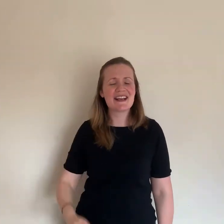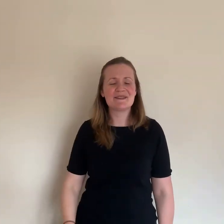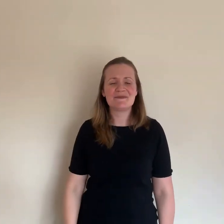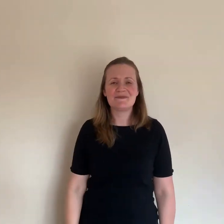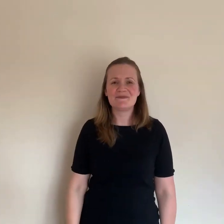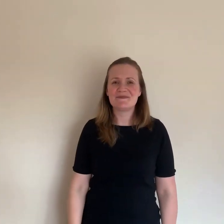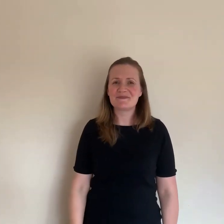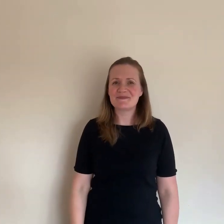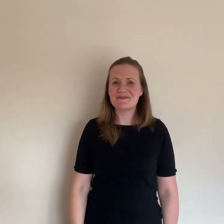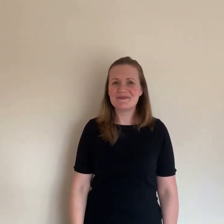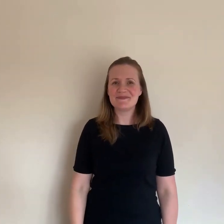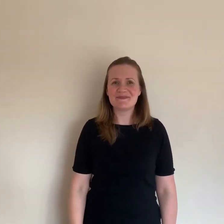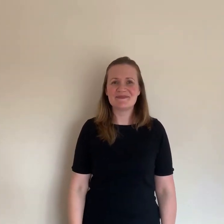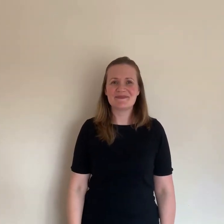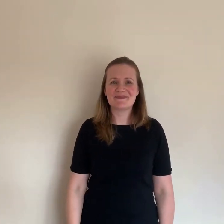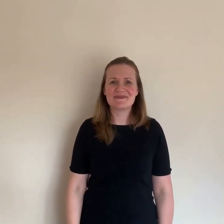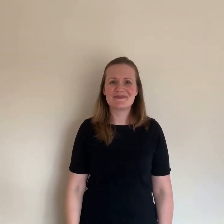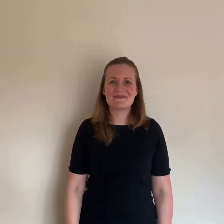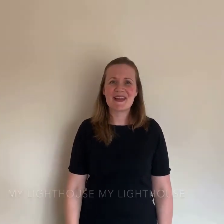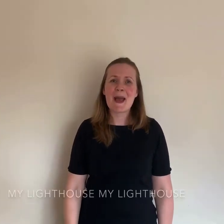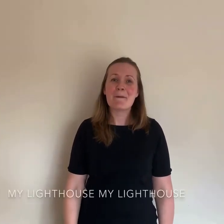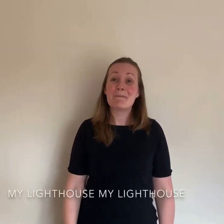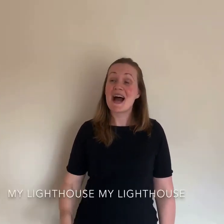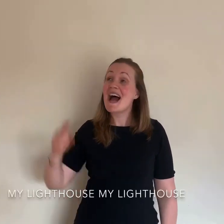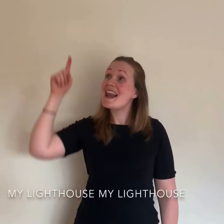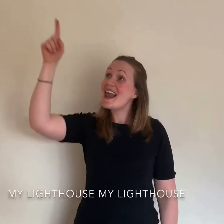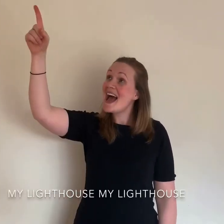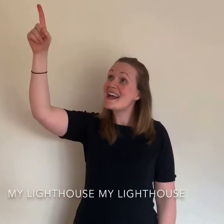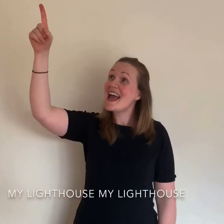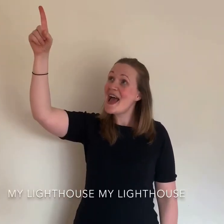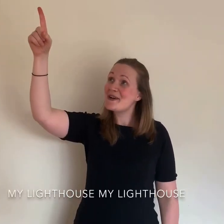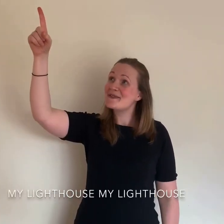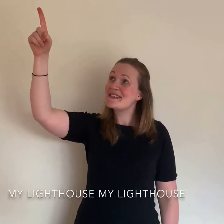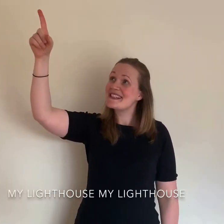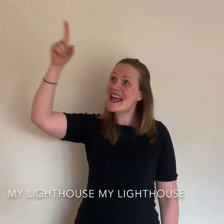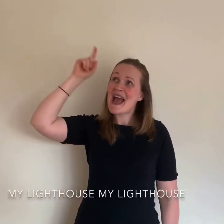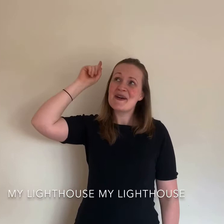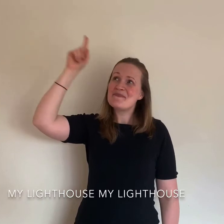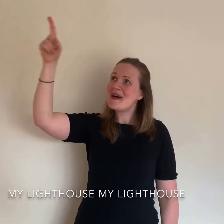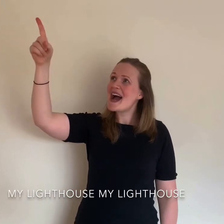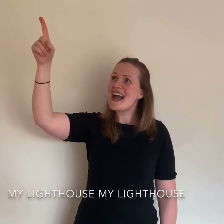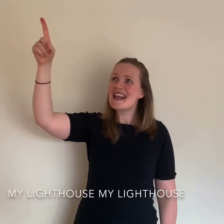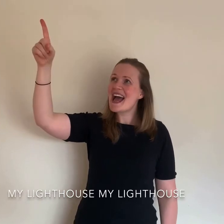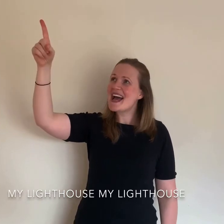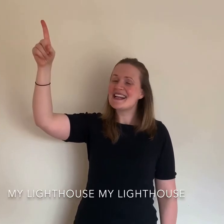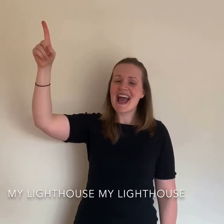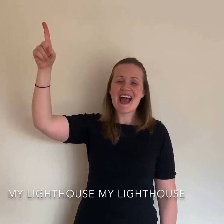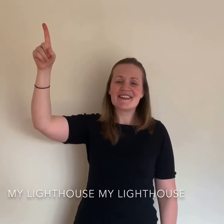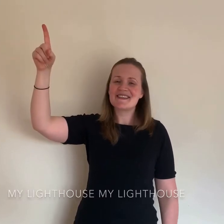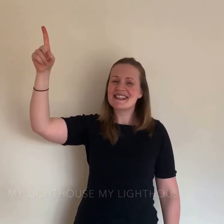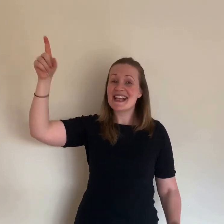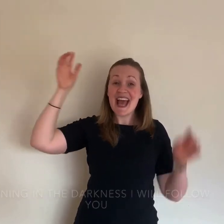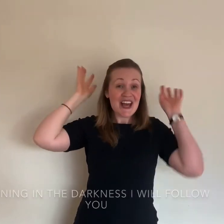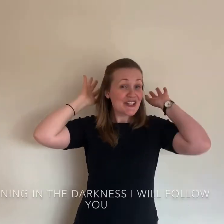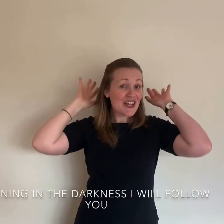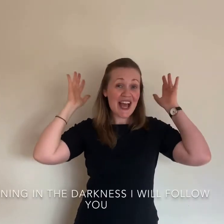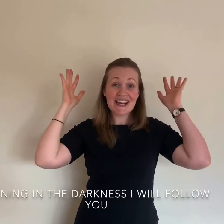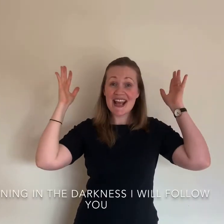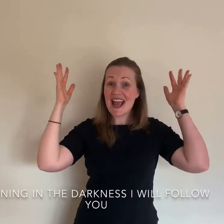Oh, you are my light, my lighthouse, my lighthouse, shining in